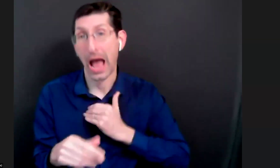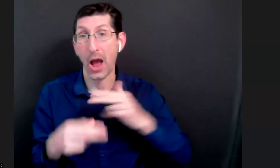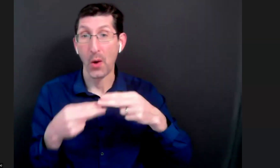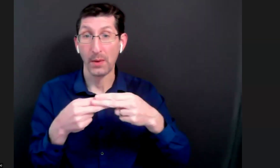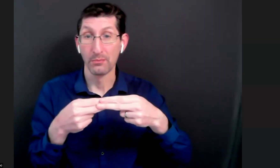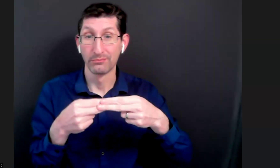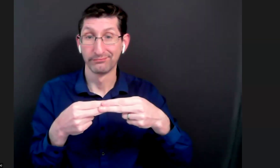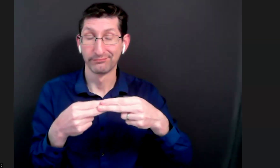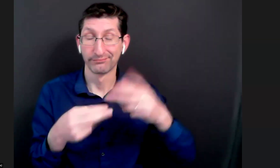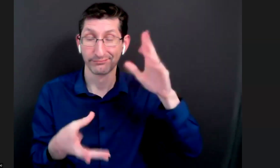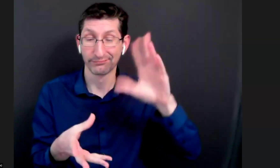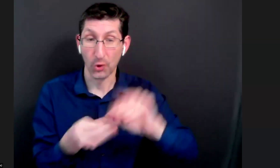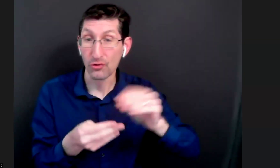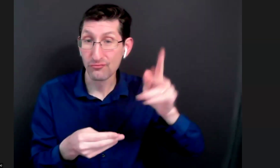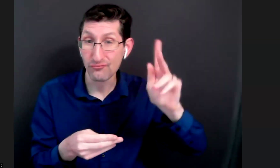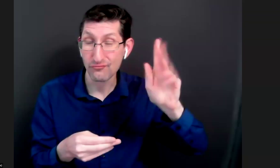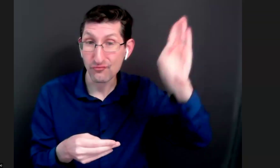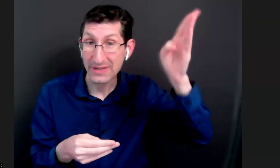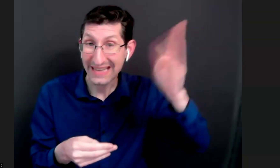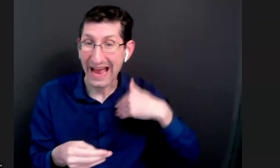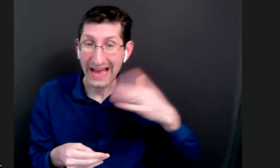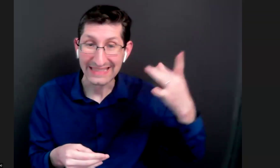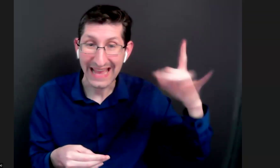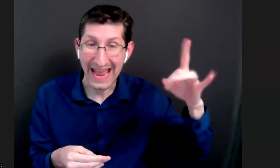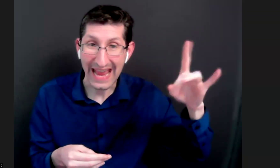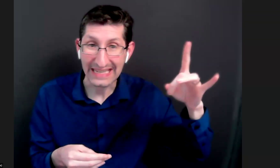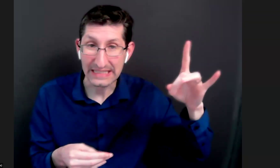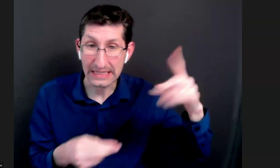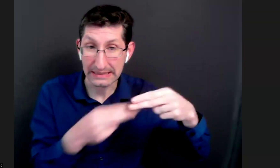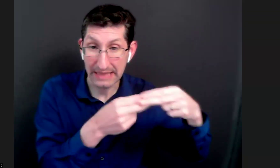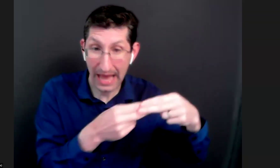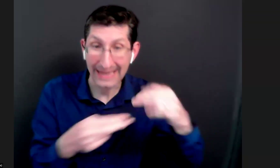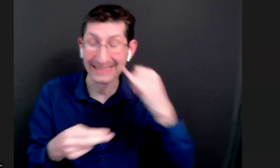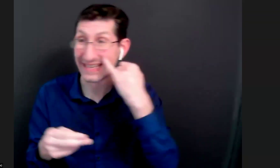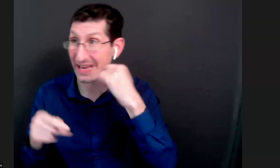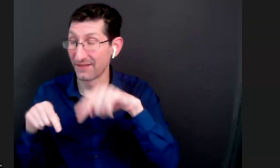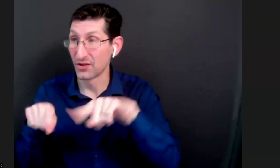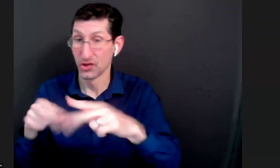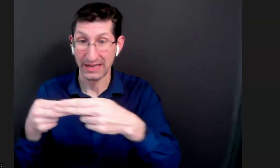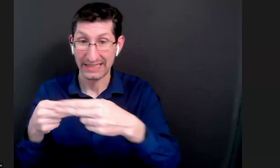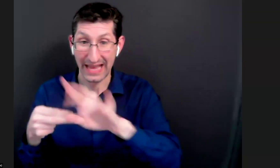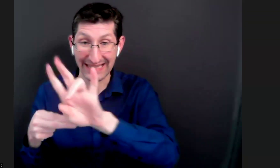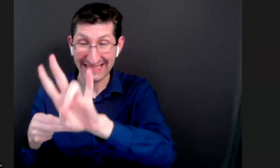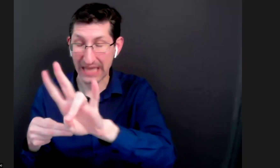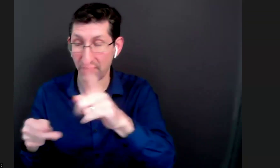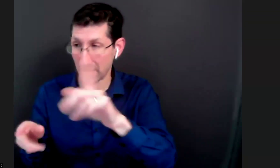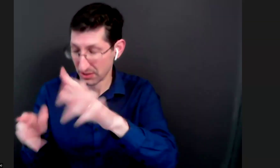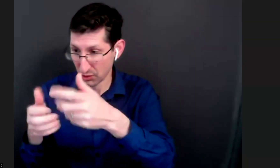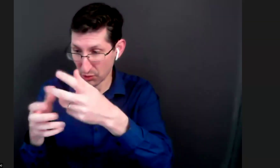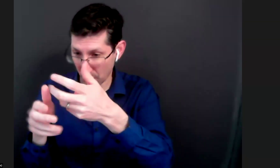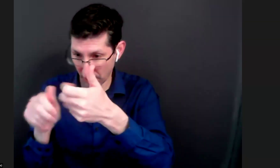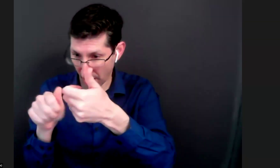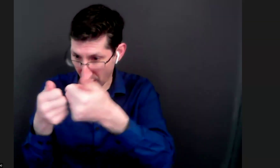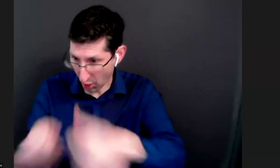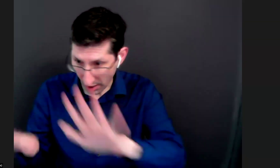slide 12. Just little verbal clues can help you out. If you have, and I think you've also noticed that